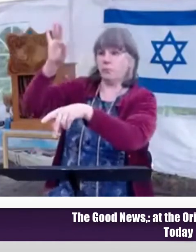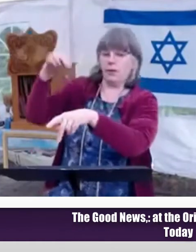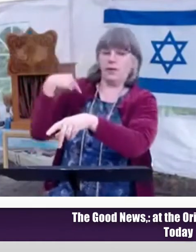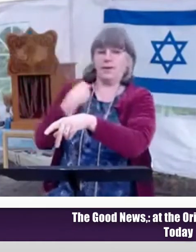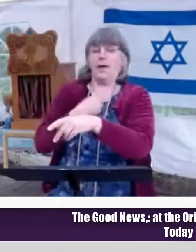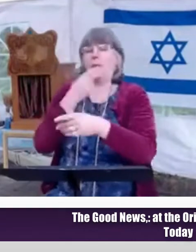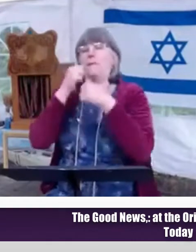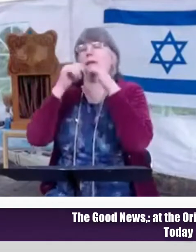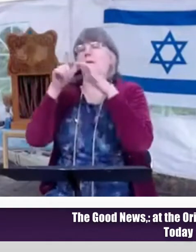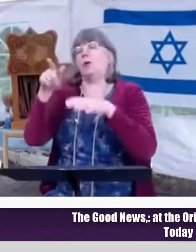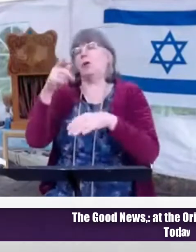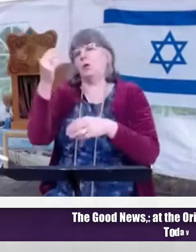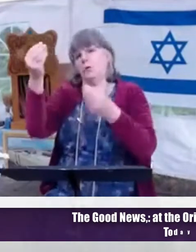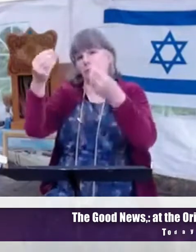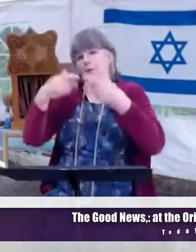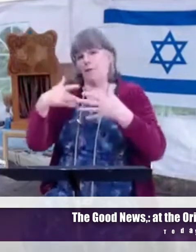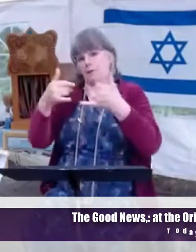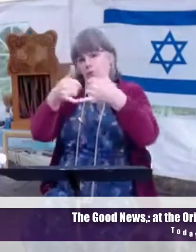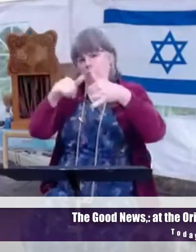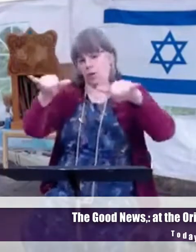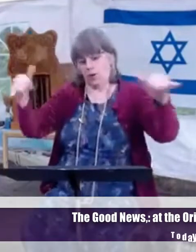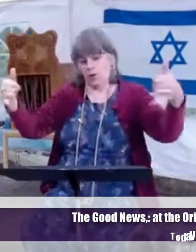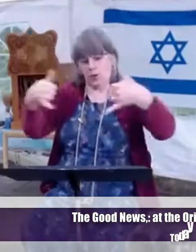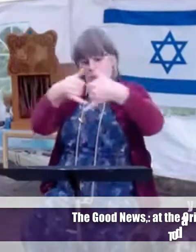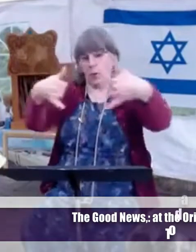Blessed are you, O Lord, who gives the Torah.